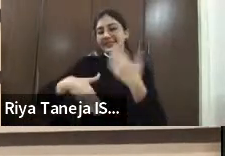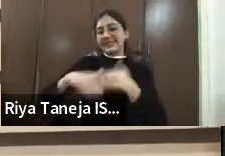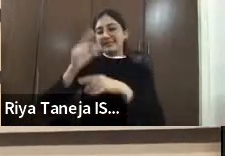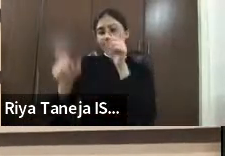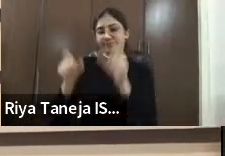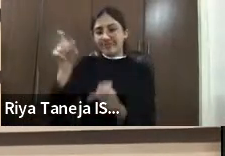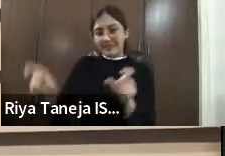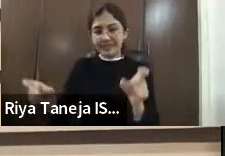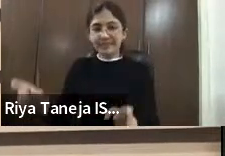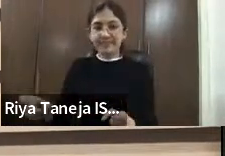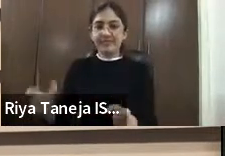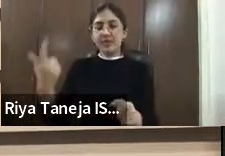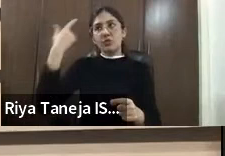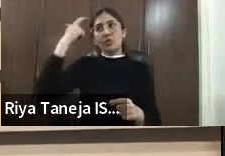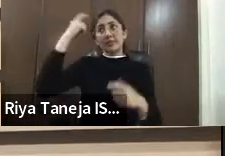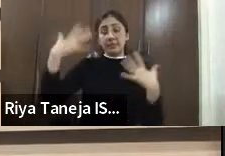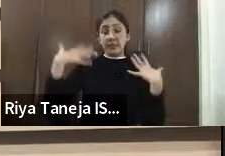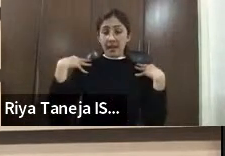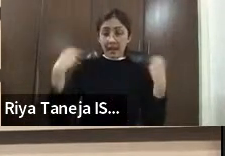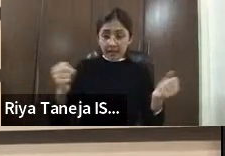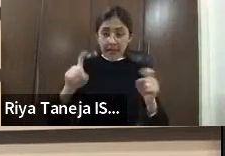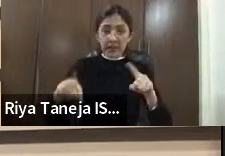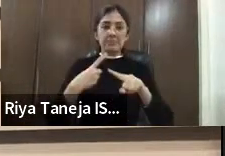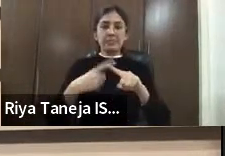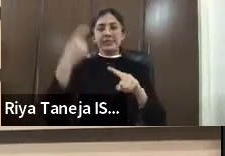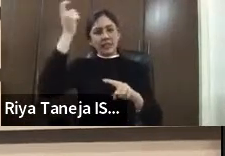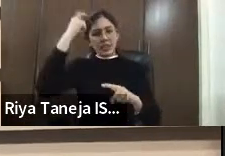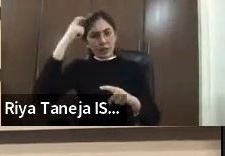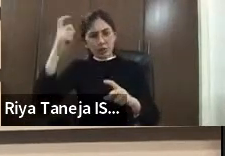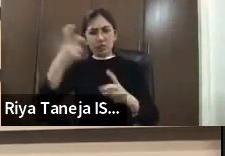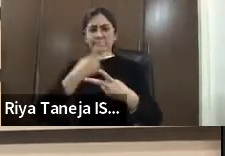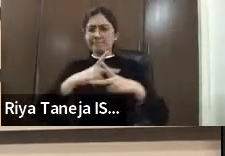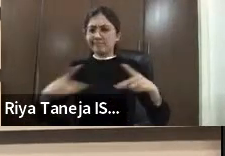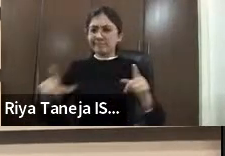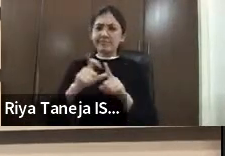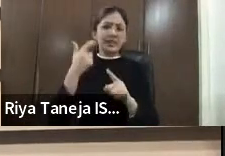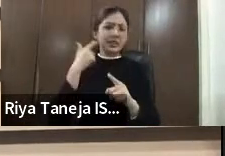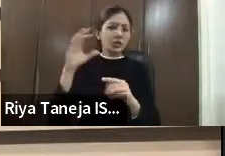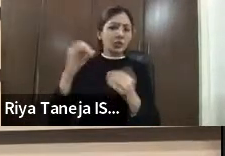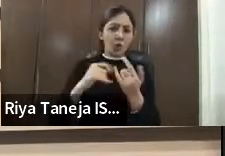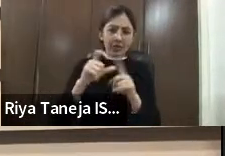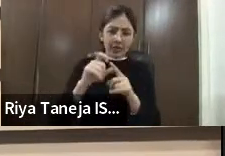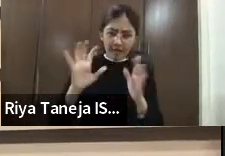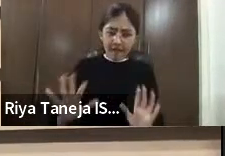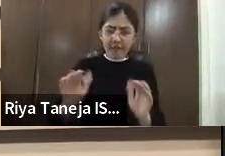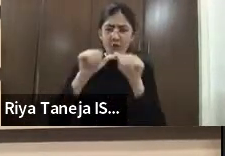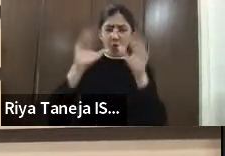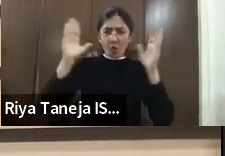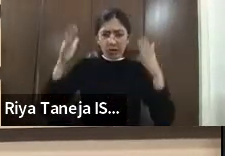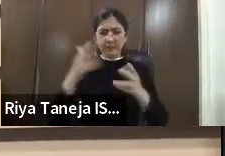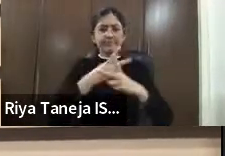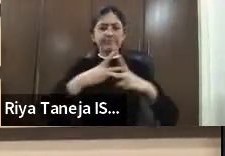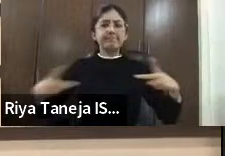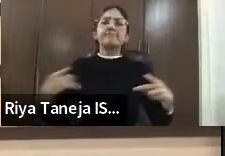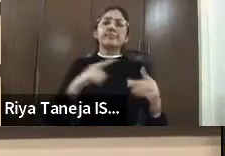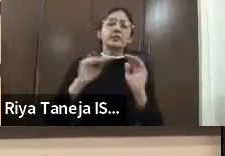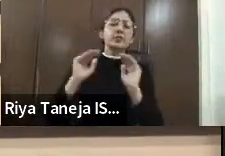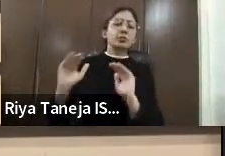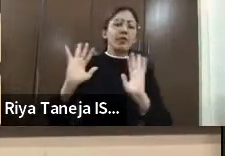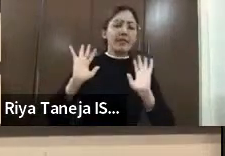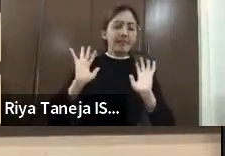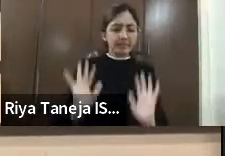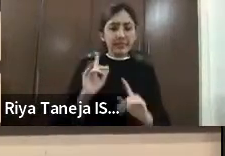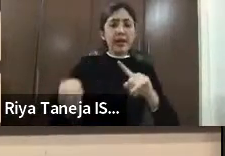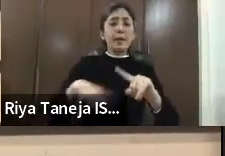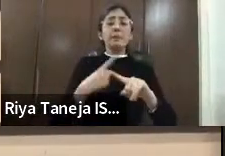to severe mental health conditions, intellectual developmental disorders, autism spectrum disorders. I also advocate for visually impaired healthcare